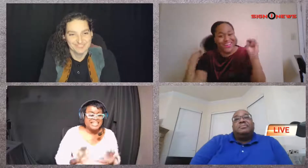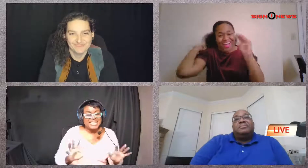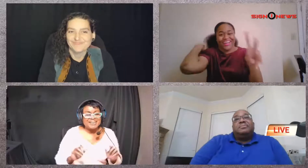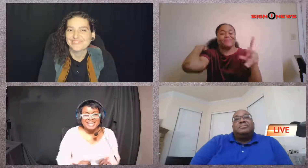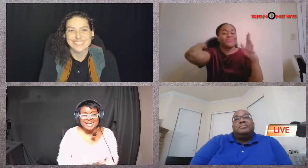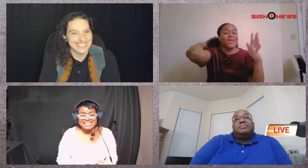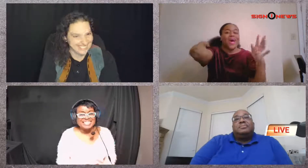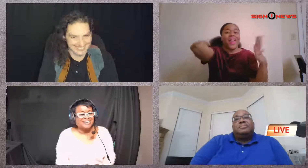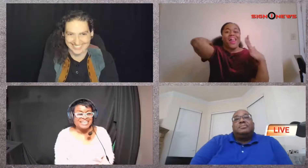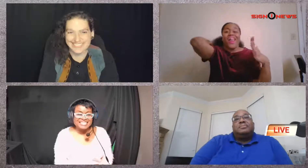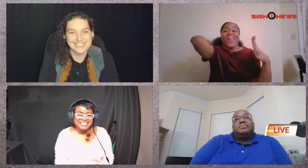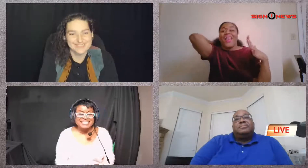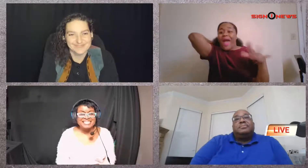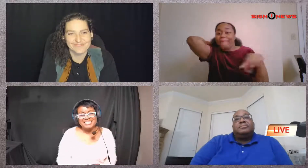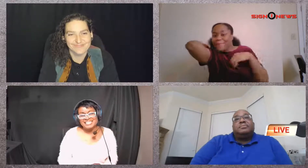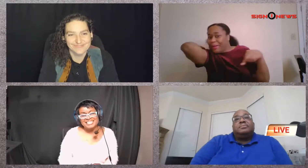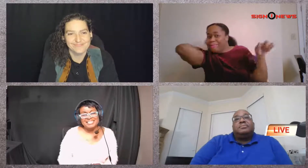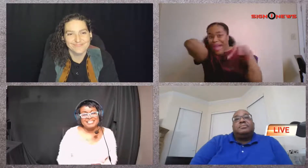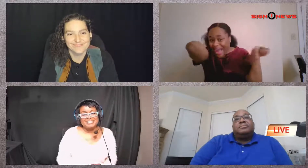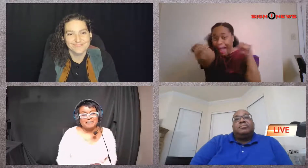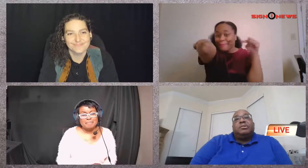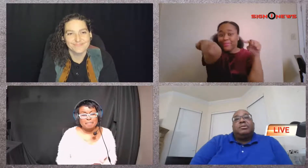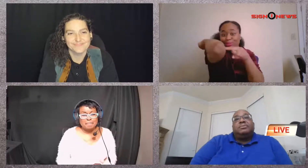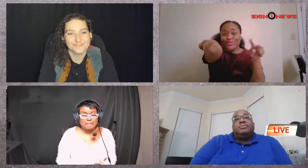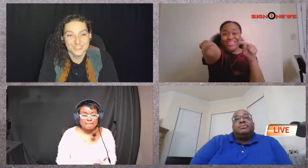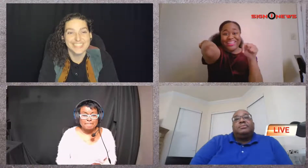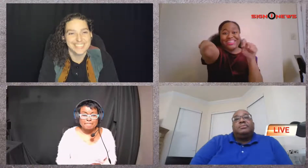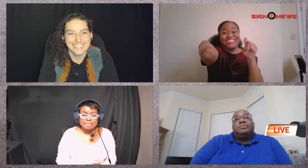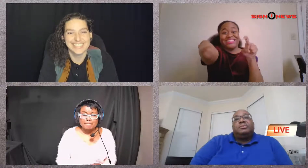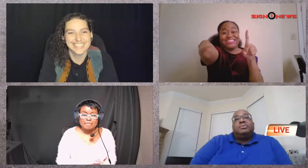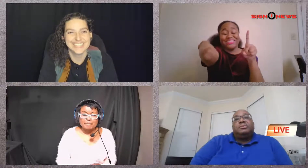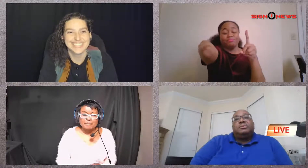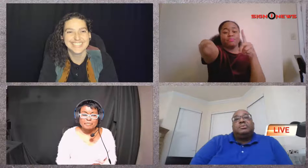for explaining that. Now I got it.